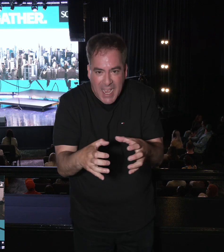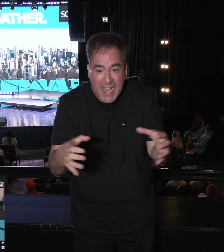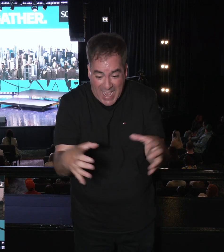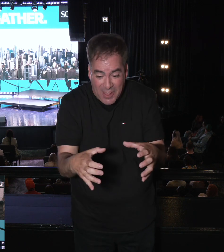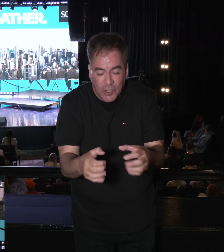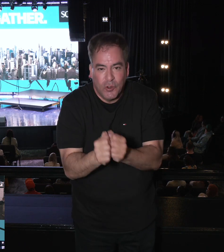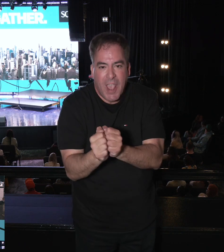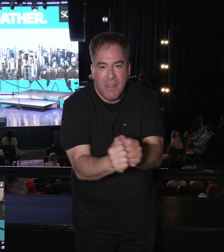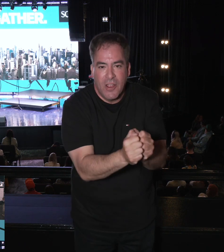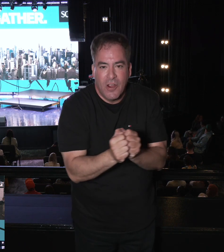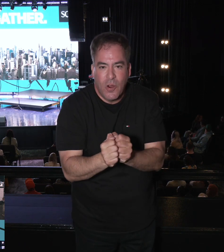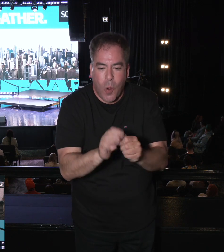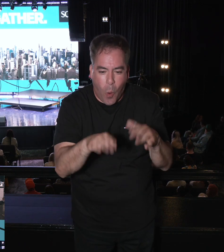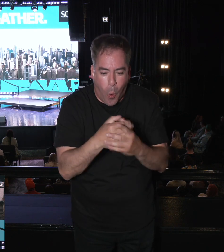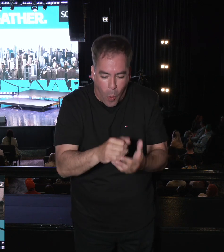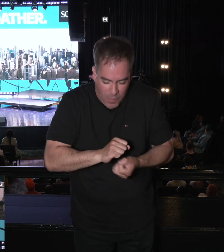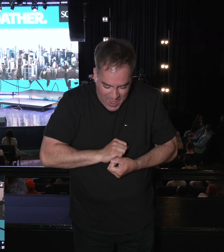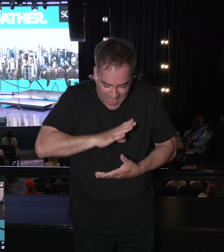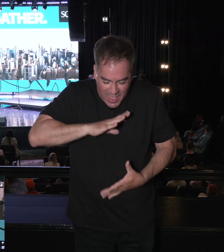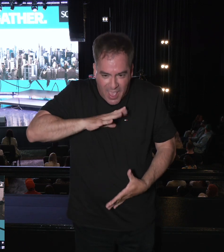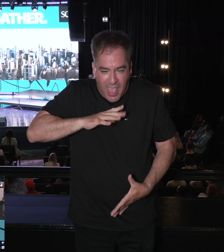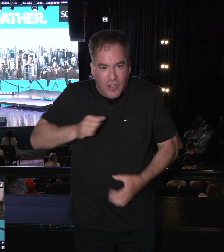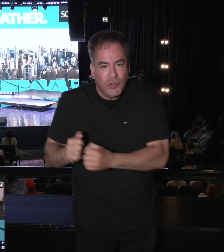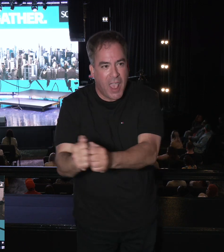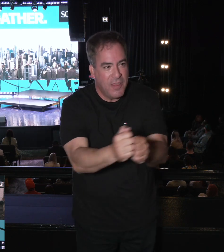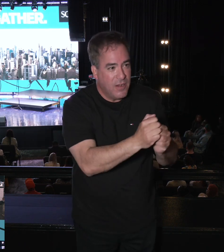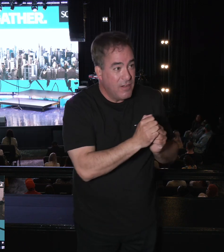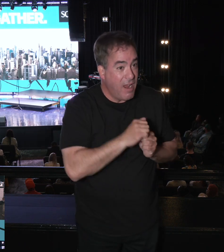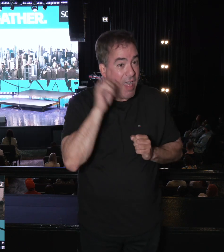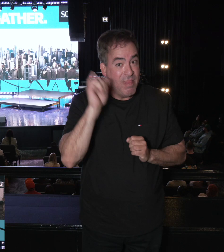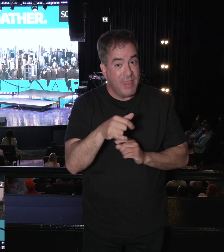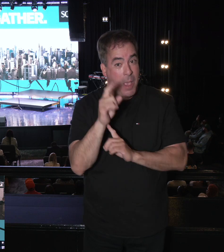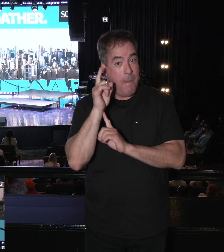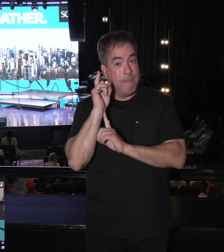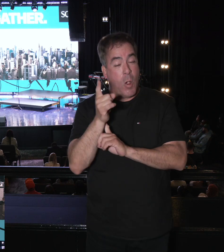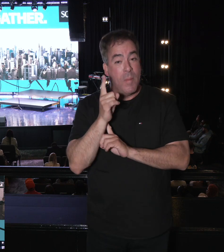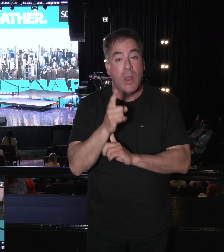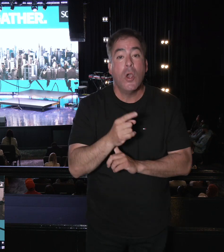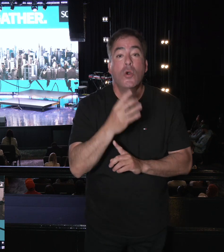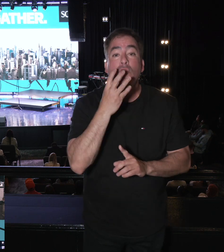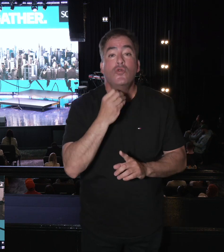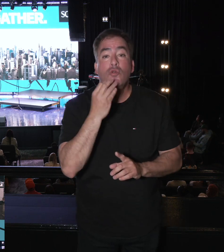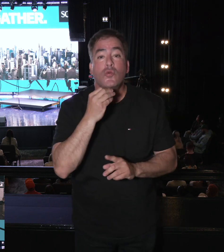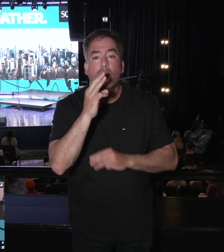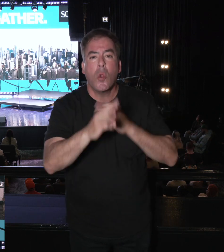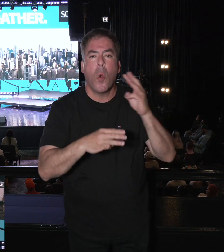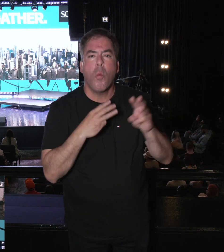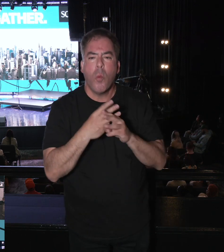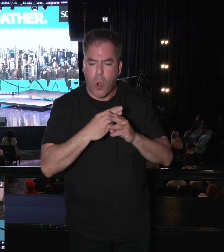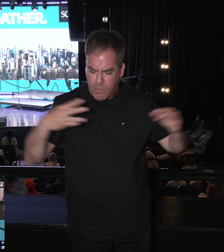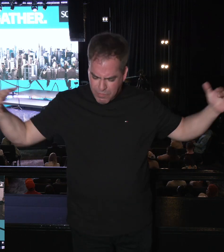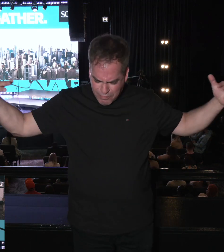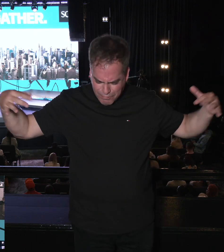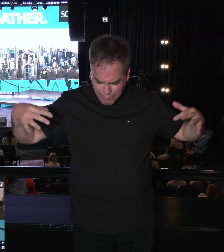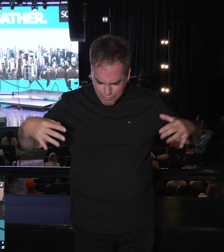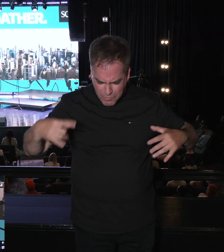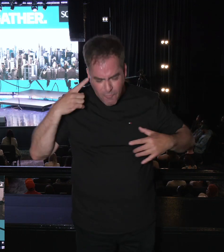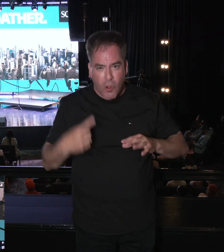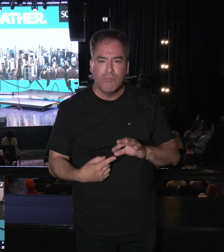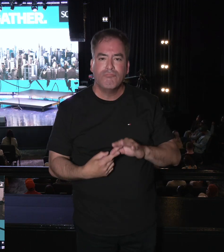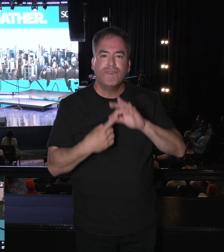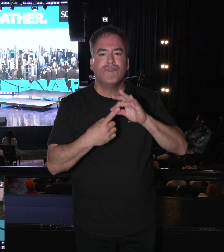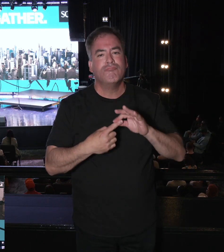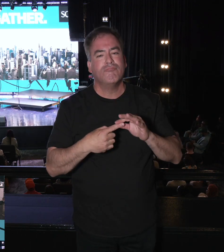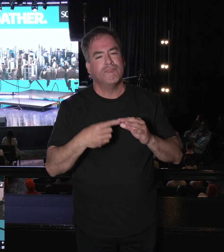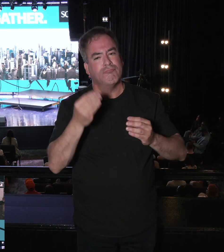they get filled together. And at this very moment, Jews from all over the world had gathered in Jerusalem for the Feast